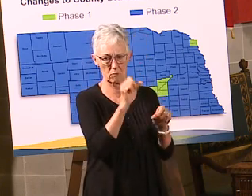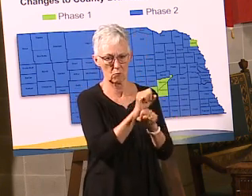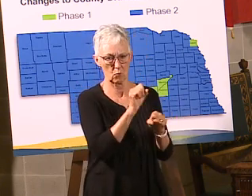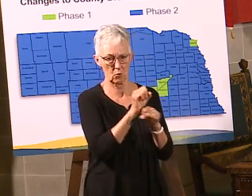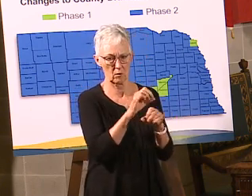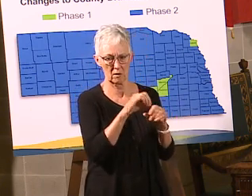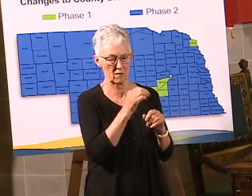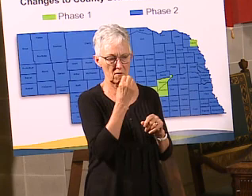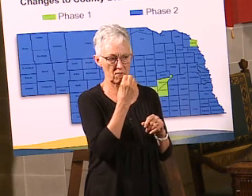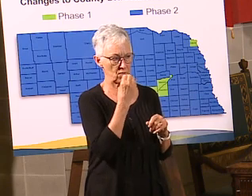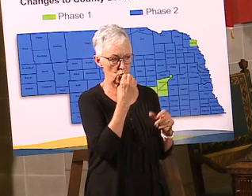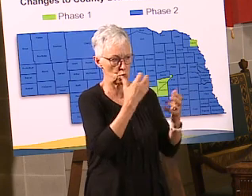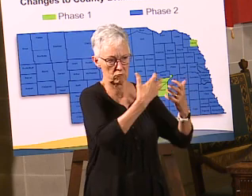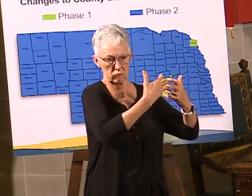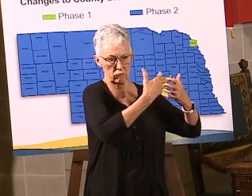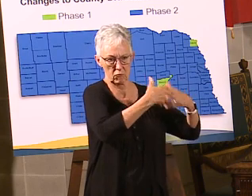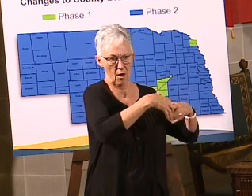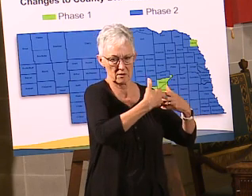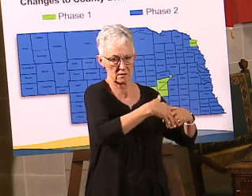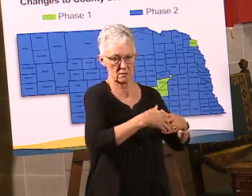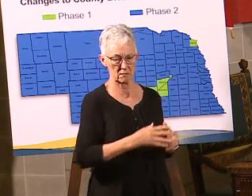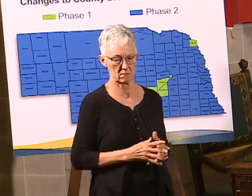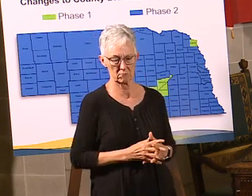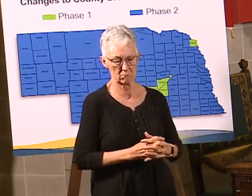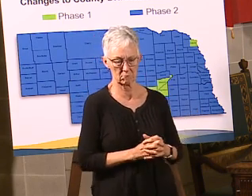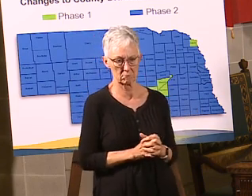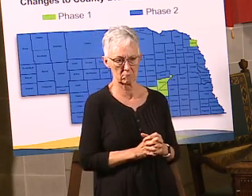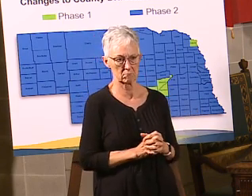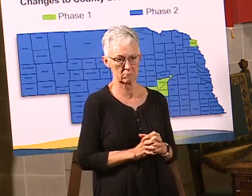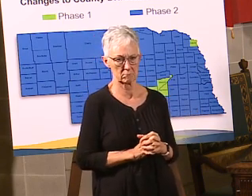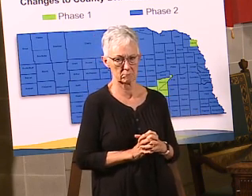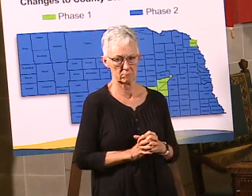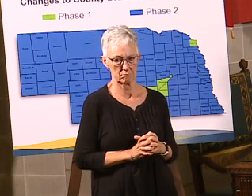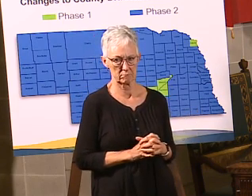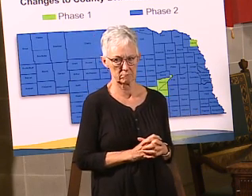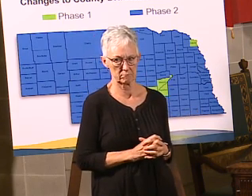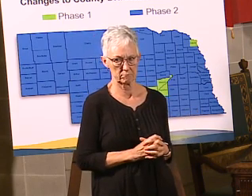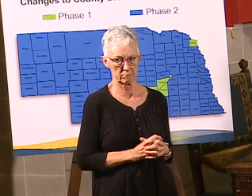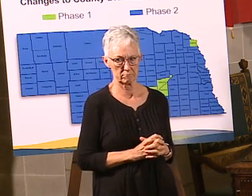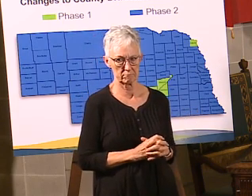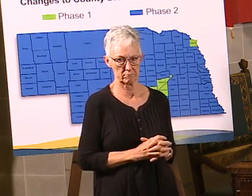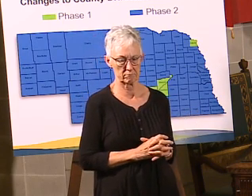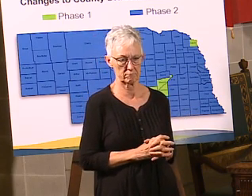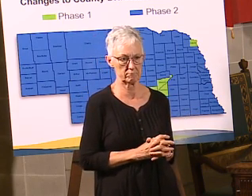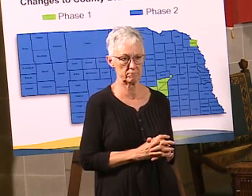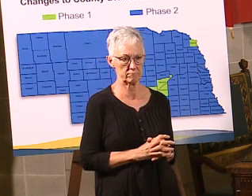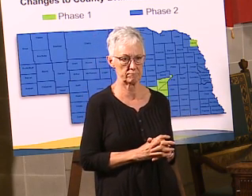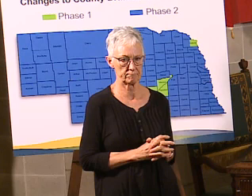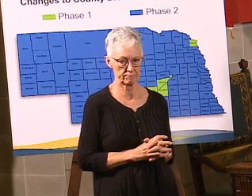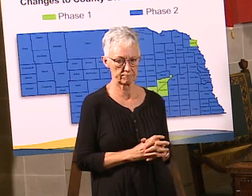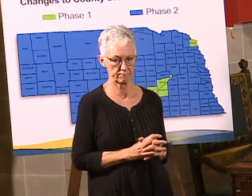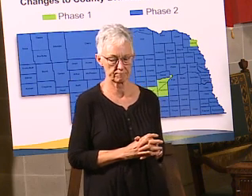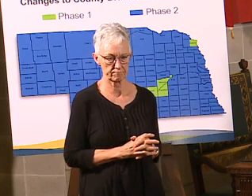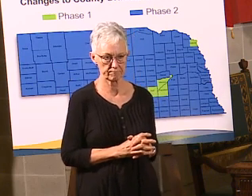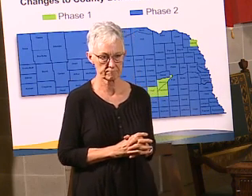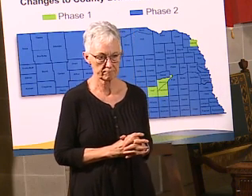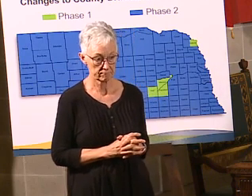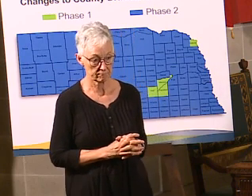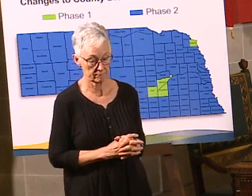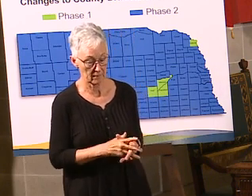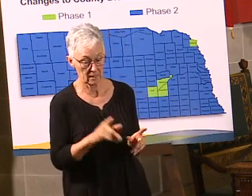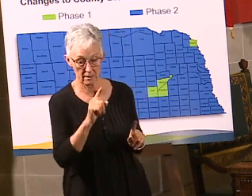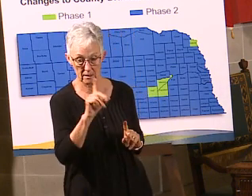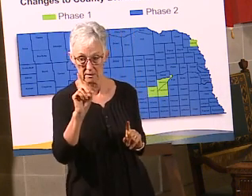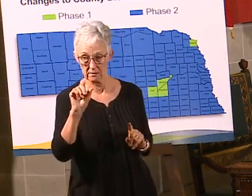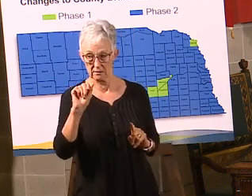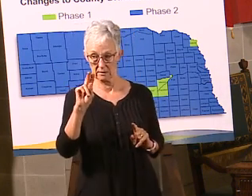Danielle wants an update on how are we going to reach our goal to get to 3,000 tests per day through Test Nebraska? So Danielle